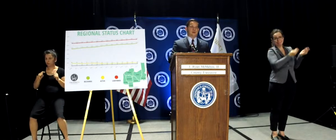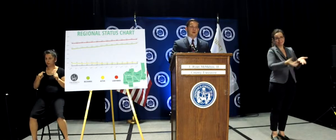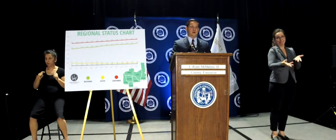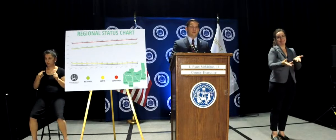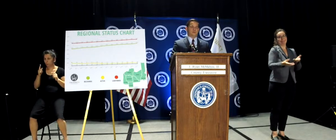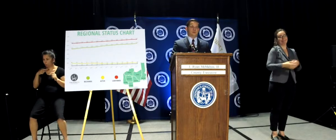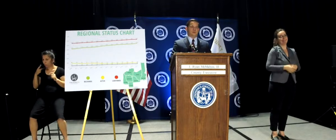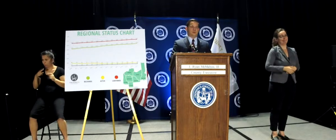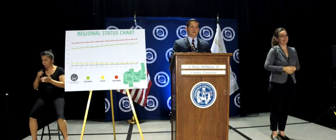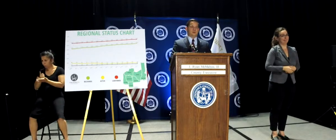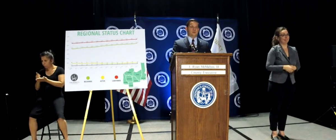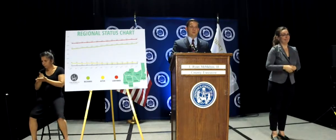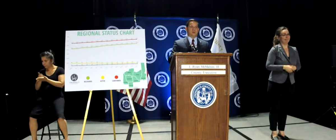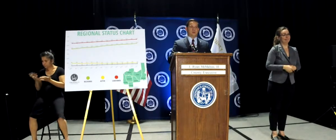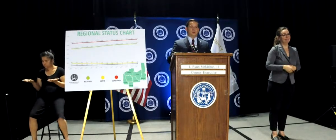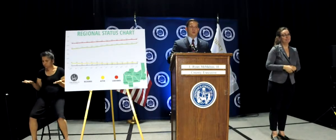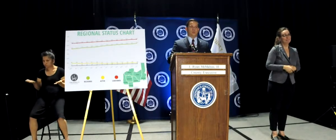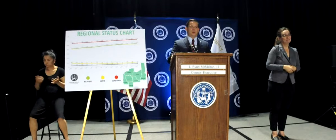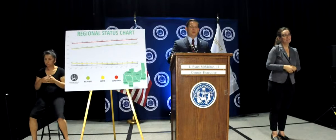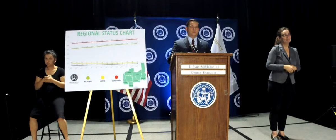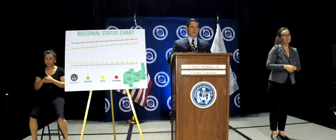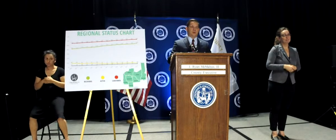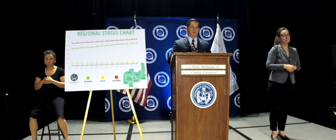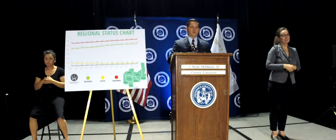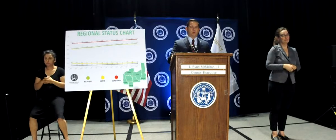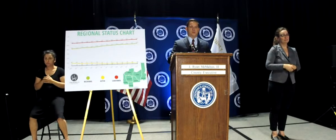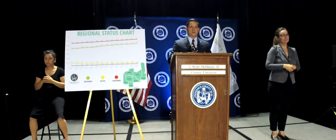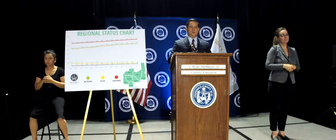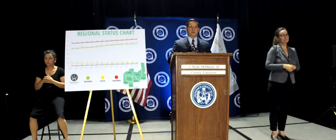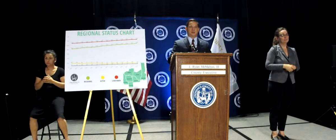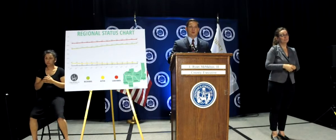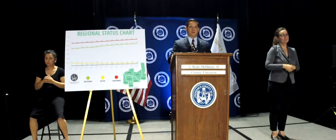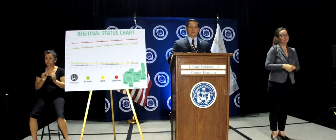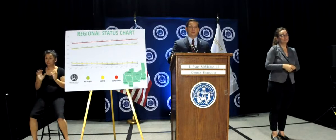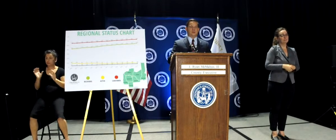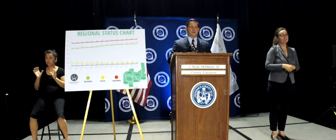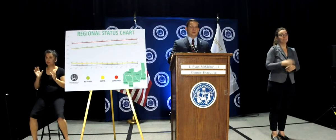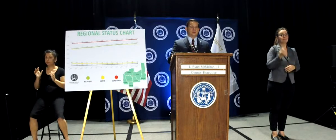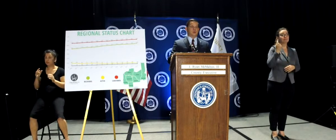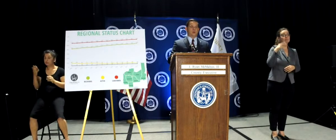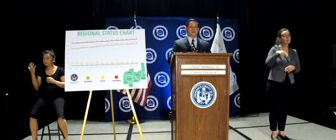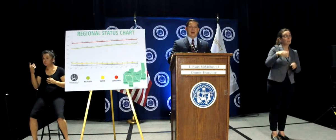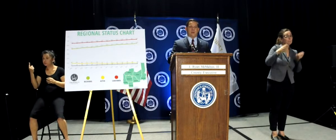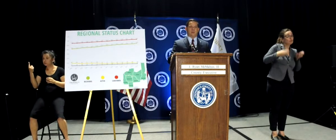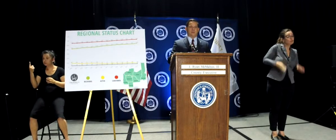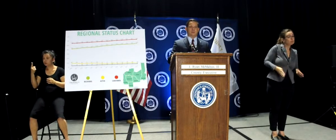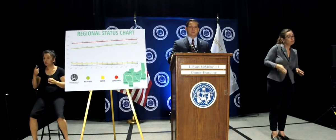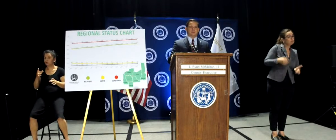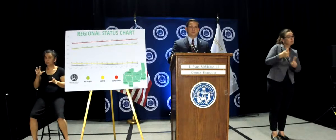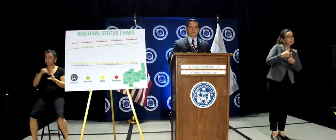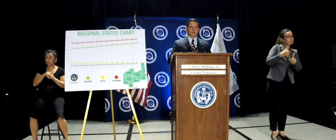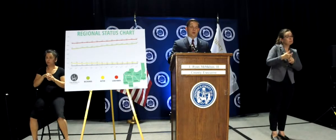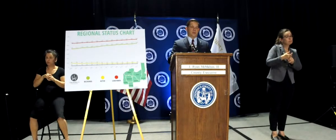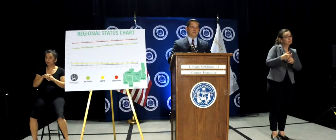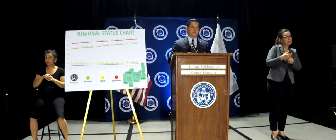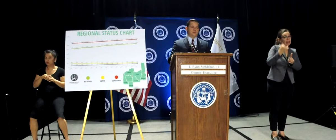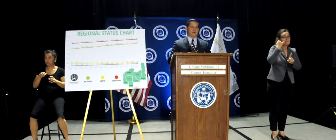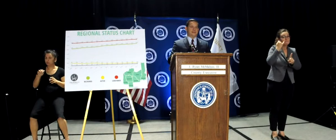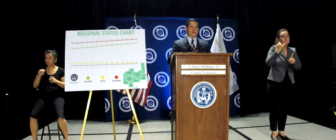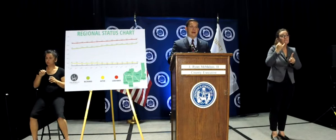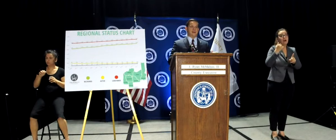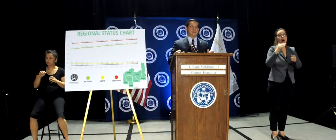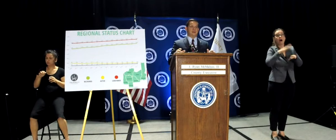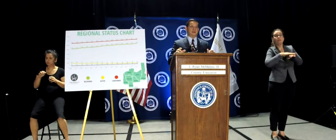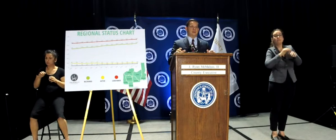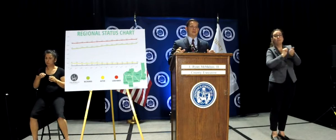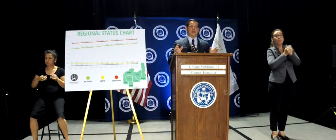cases of somebody who may be affiliated with a sports team getting COVID, it's going to happen, okay?